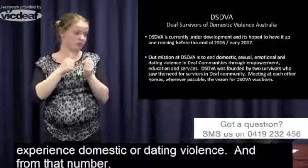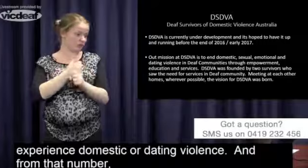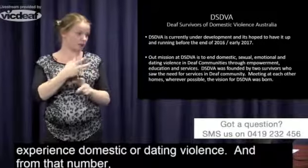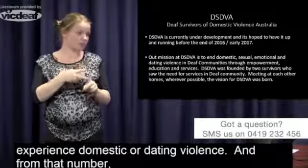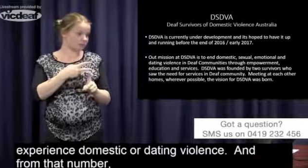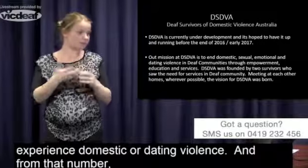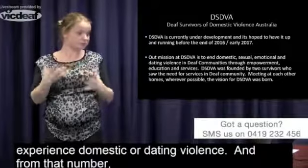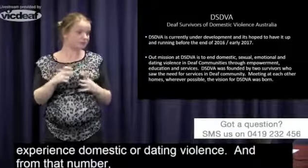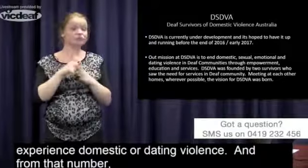young deaf adults